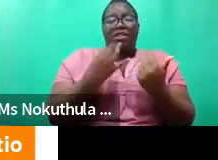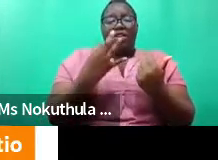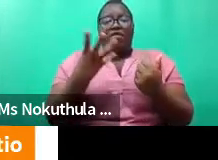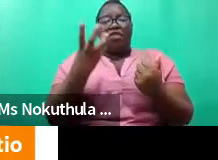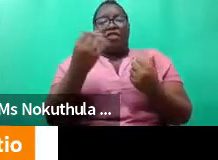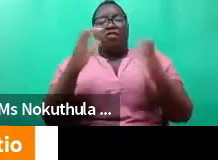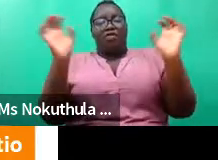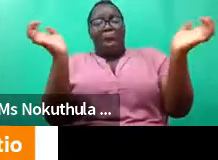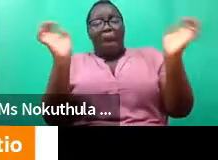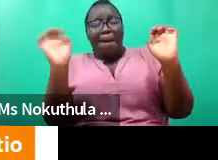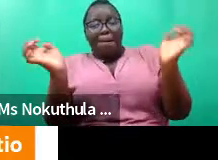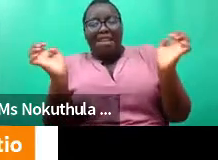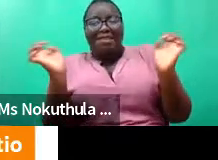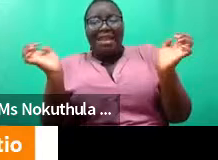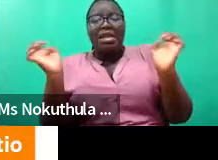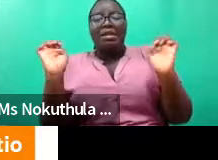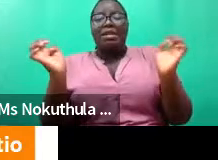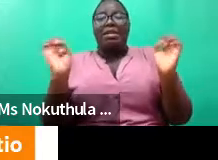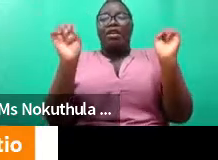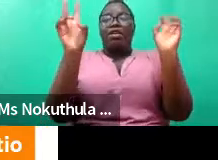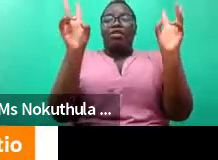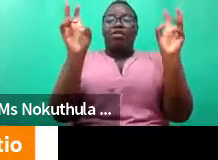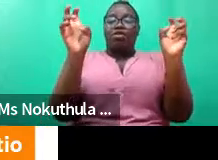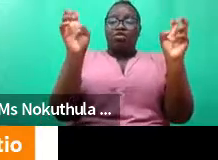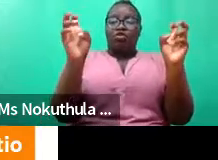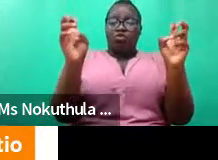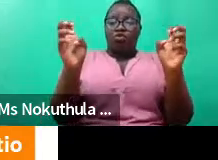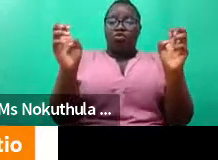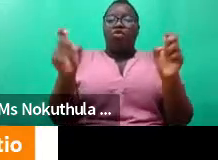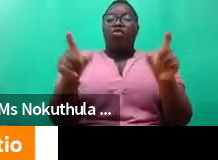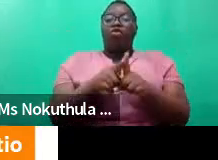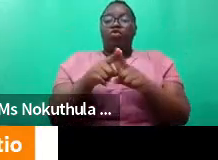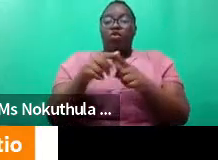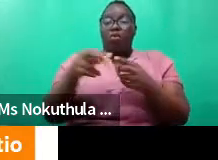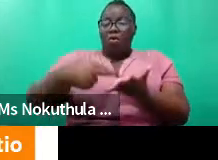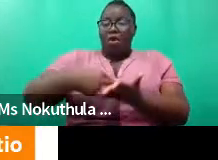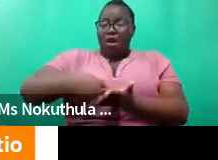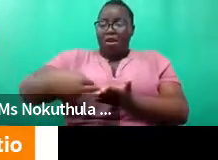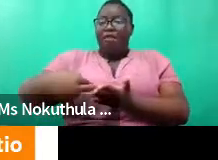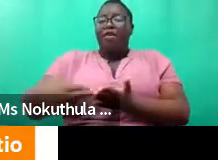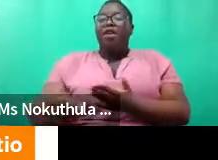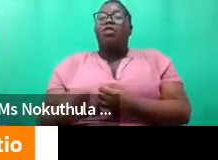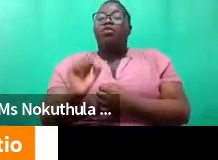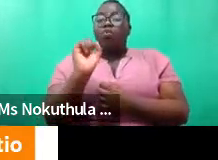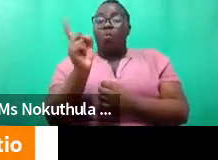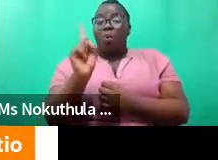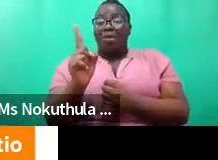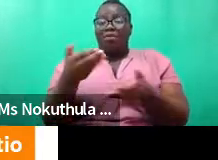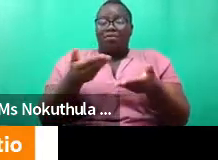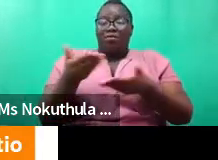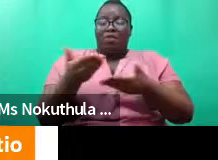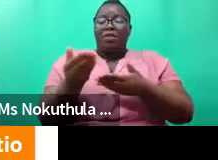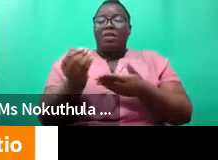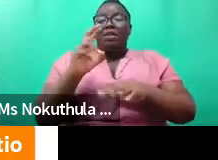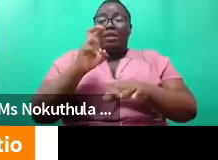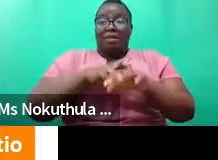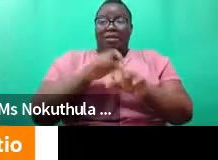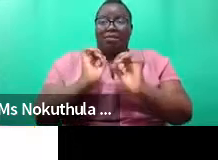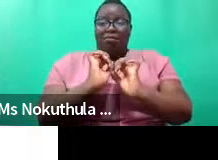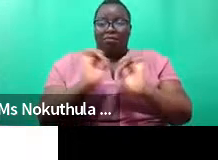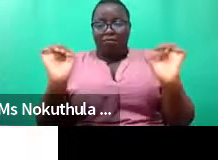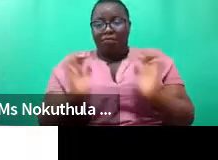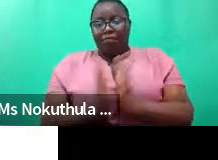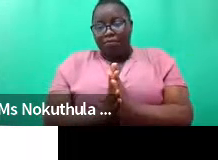the day, and where they would be able to be referred to the services that they need. Next slide, please. Here